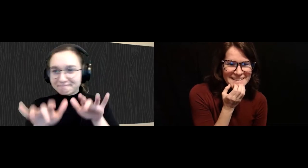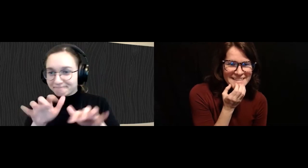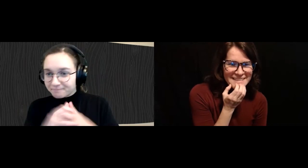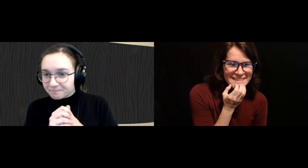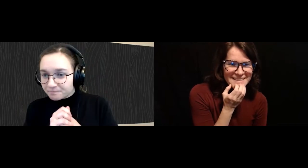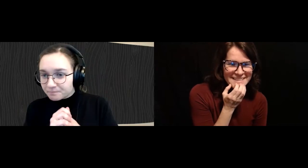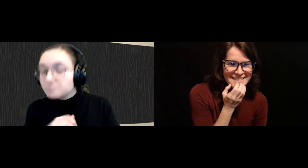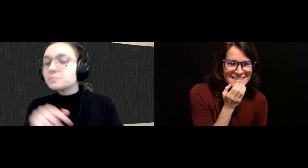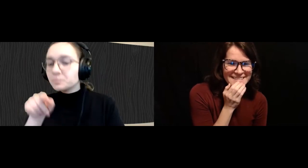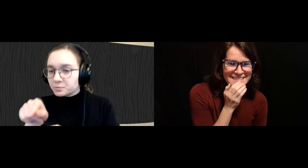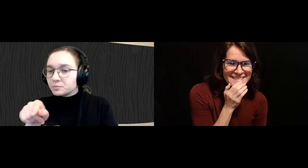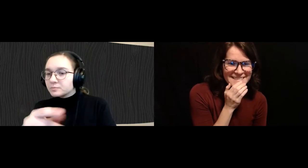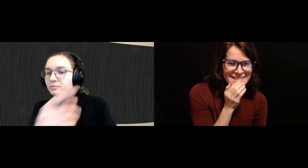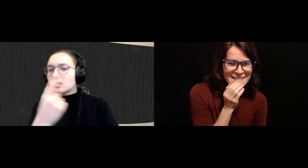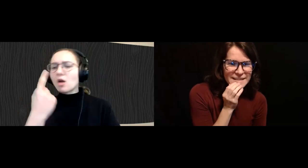I'm going to give you time to ask.